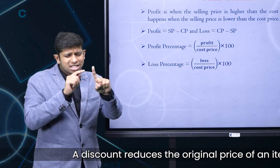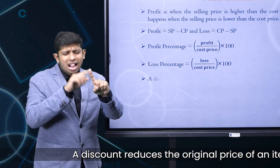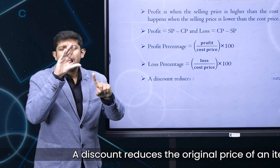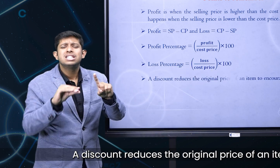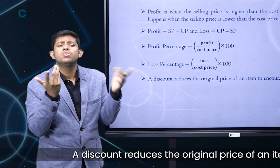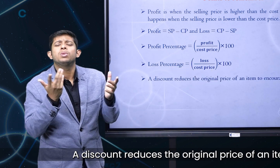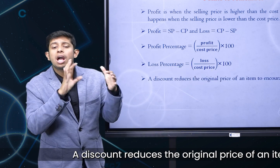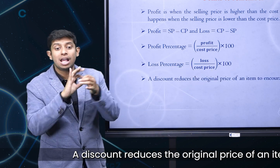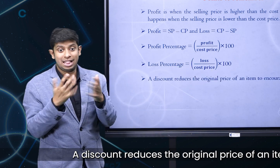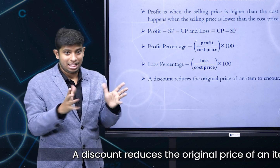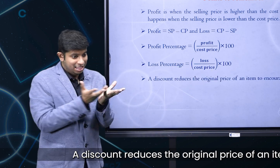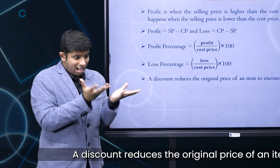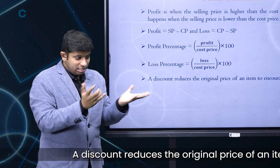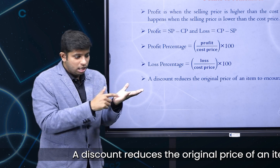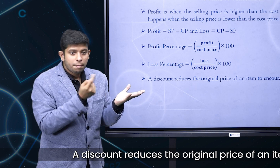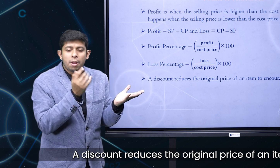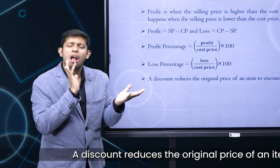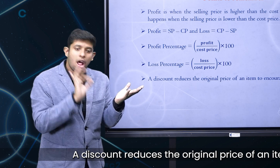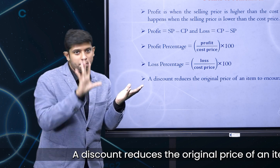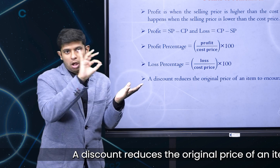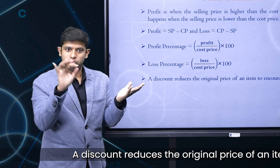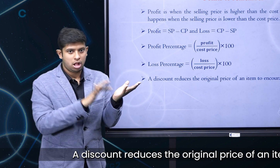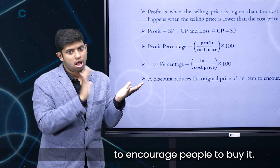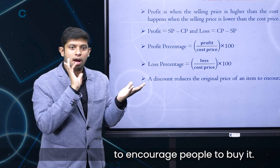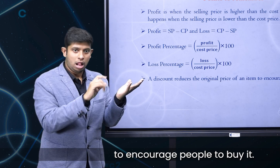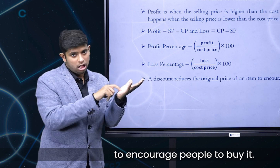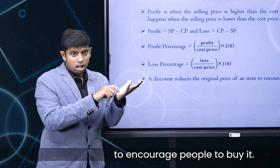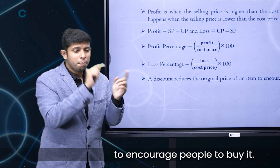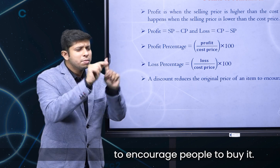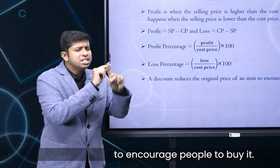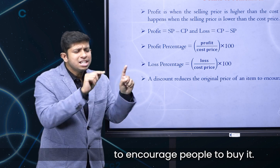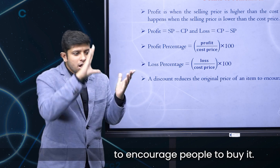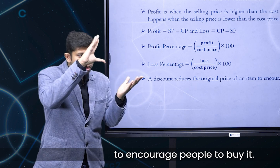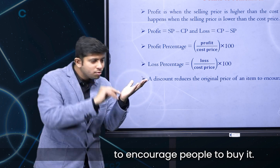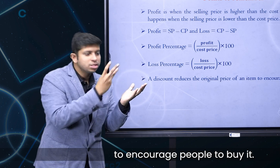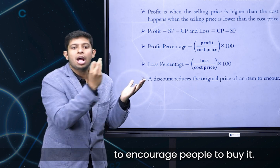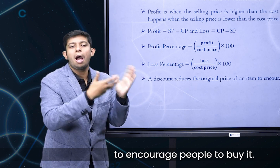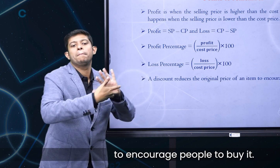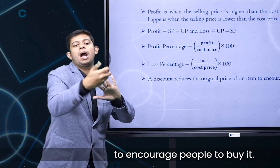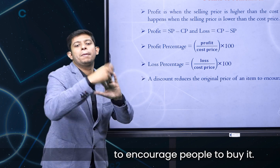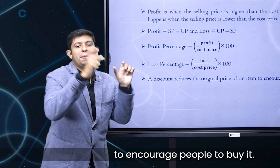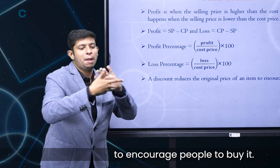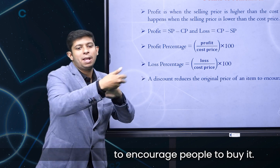A discount reduces the original price of an item to encourage people to buy it.